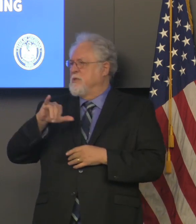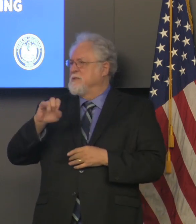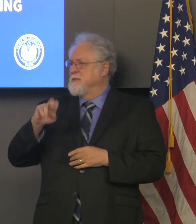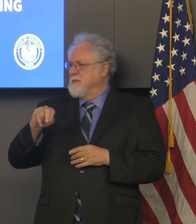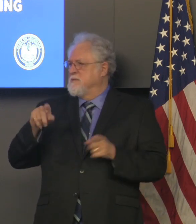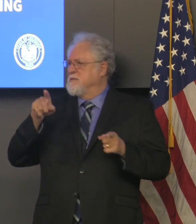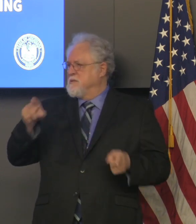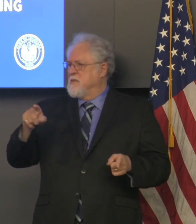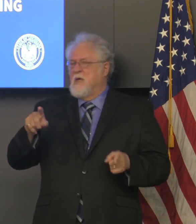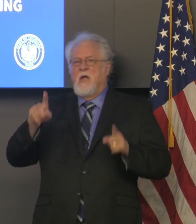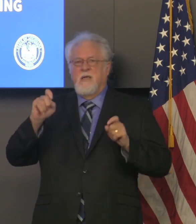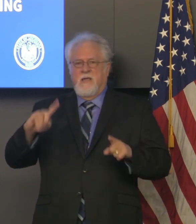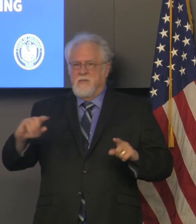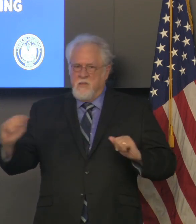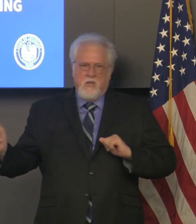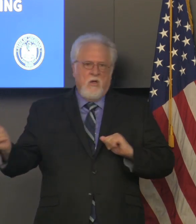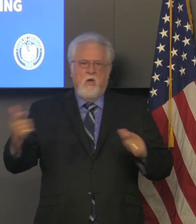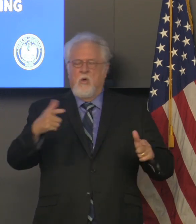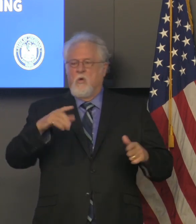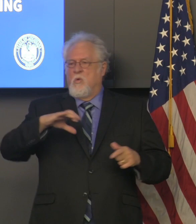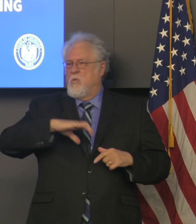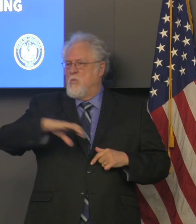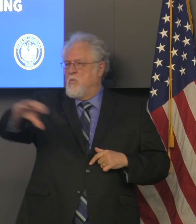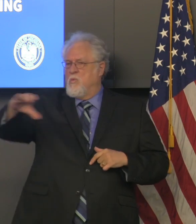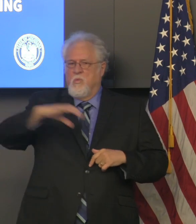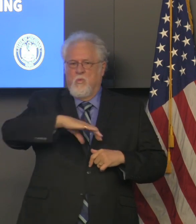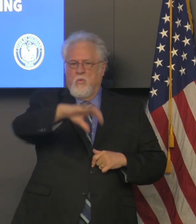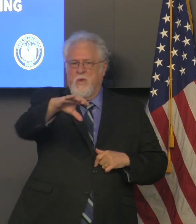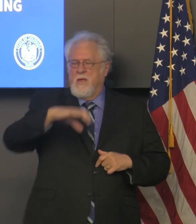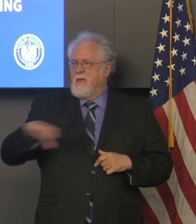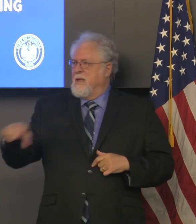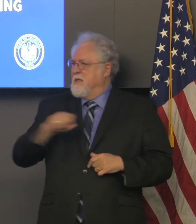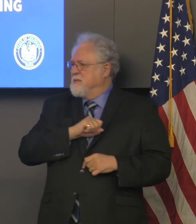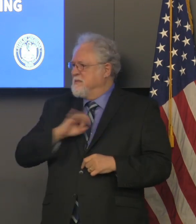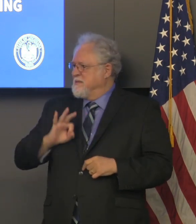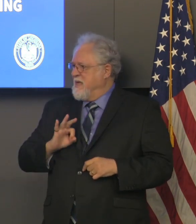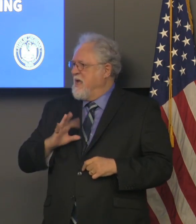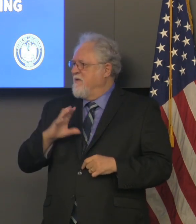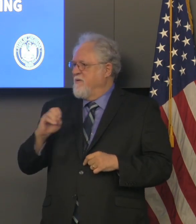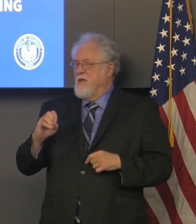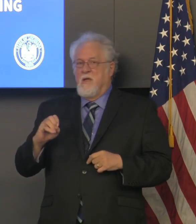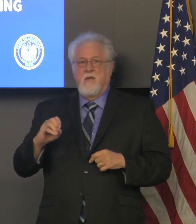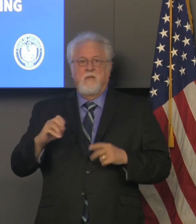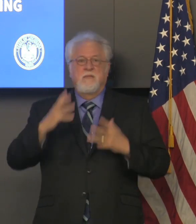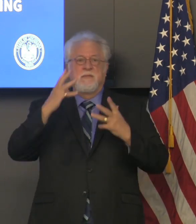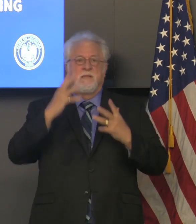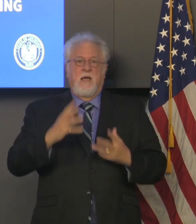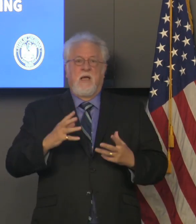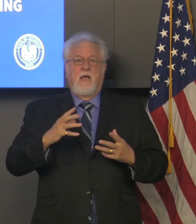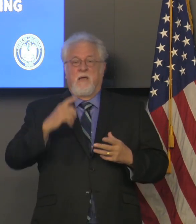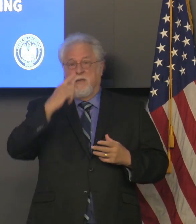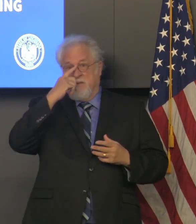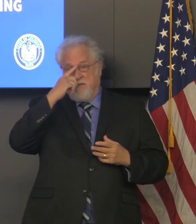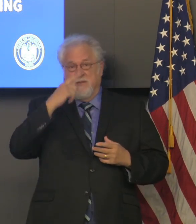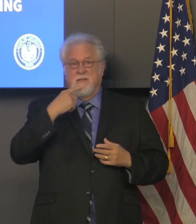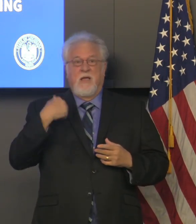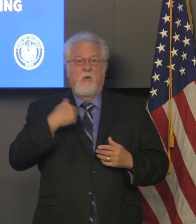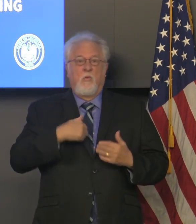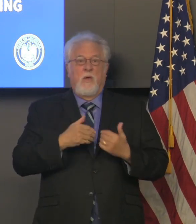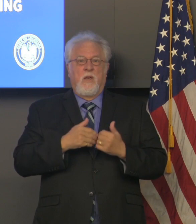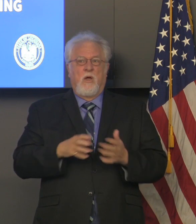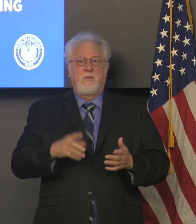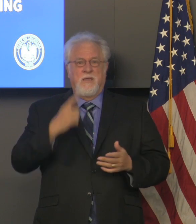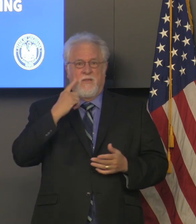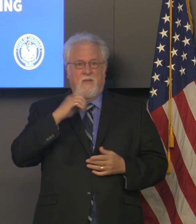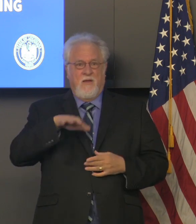will test entire wings. They're testing their staff. And by the way, I'm very sad to say that we lost, I think it